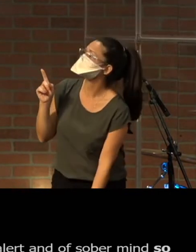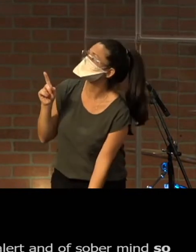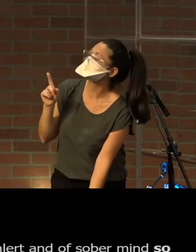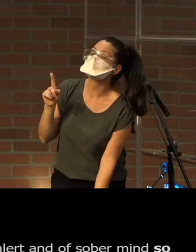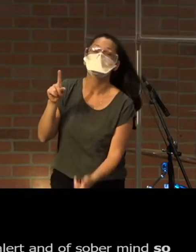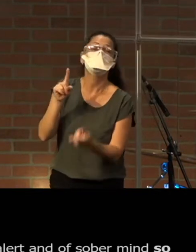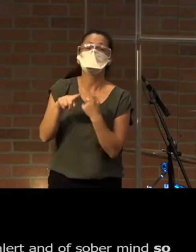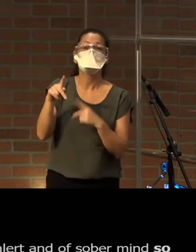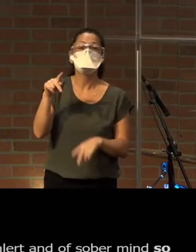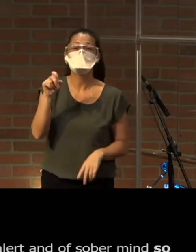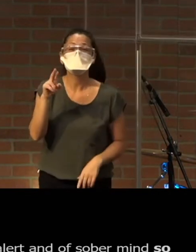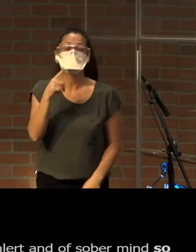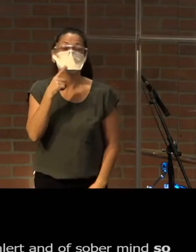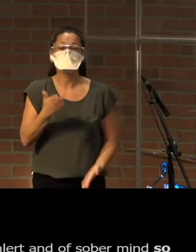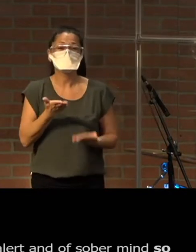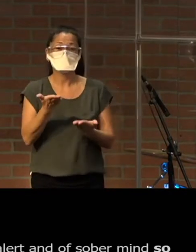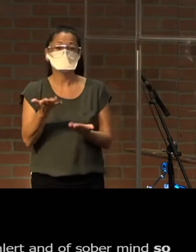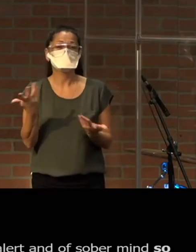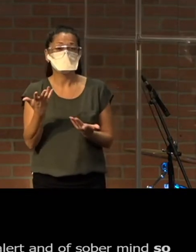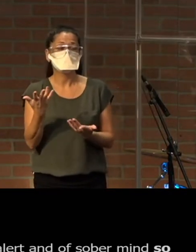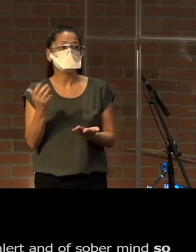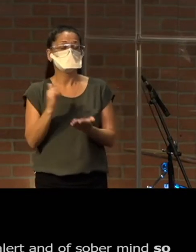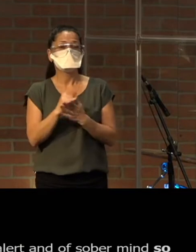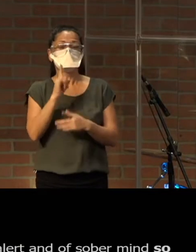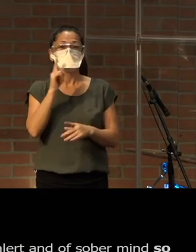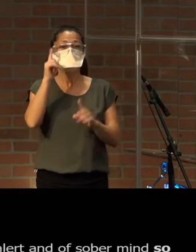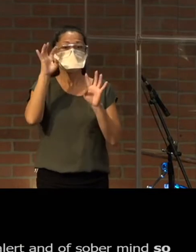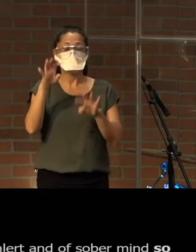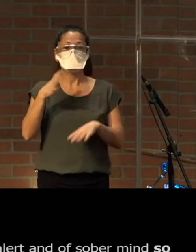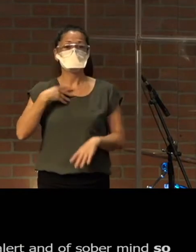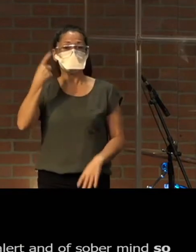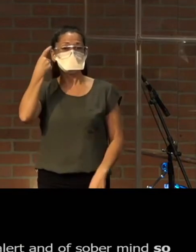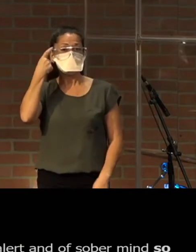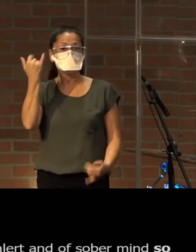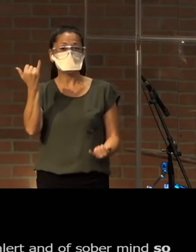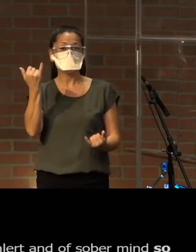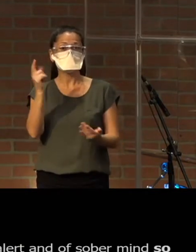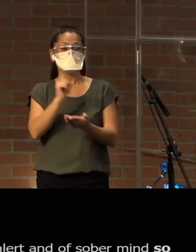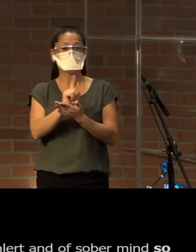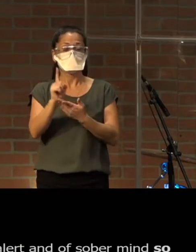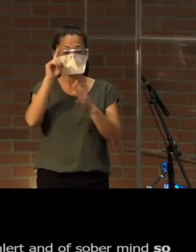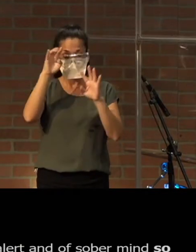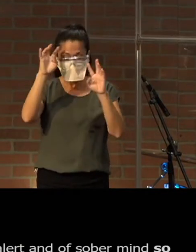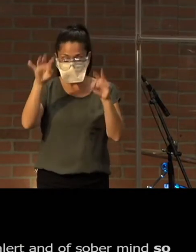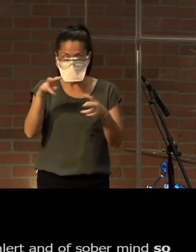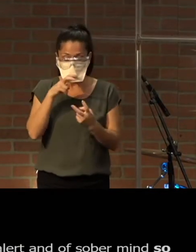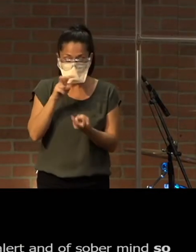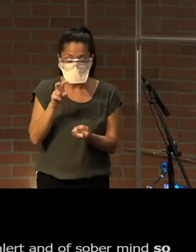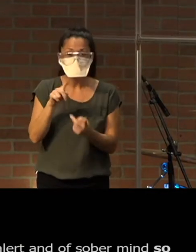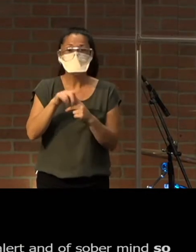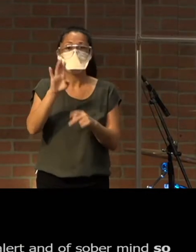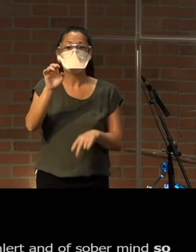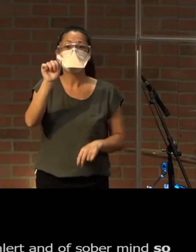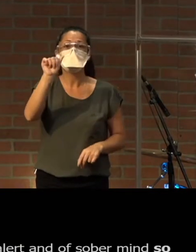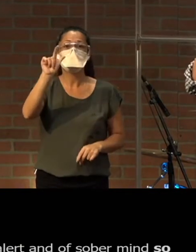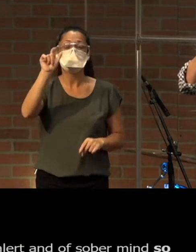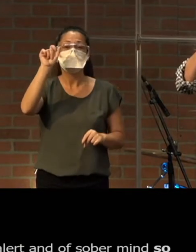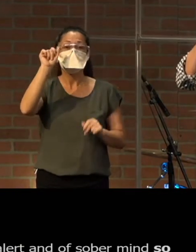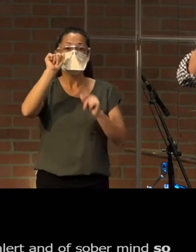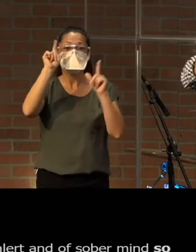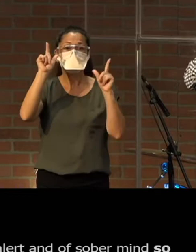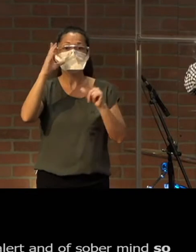is suggesting here, which really blew my mind this week, is that being alert and of sober mind, that's